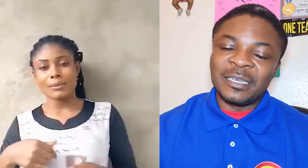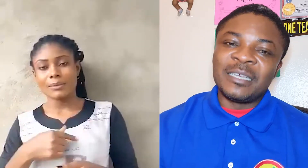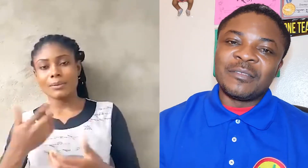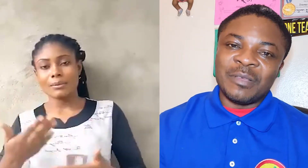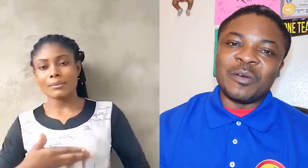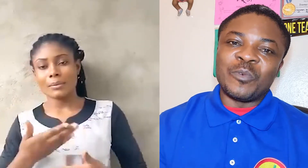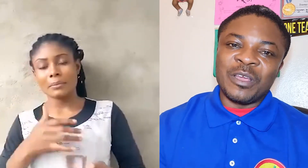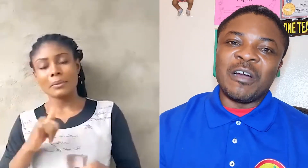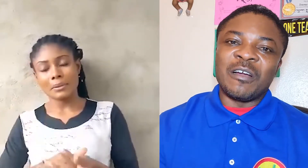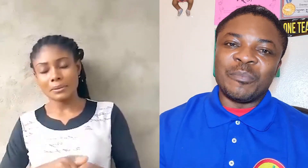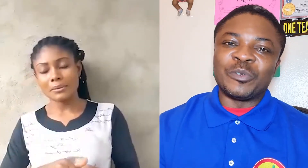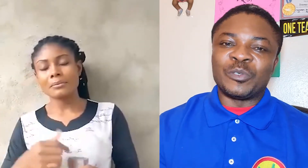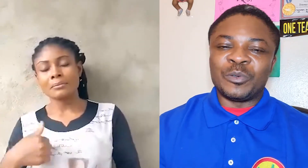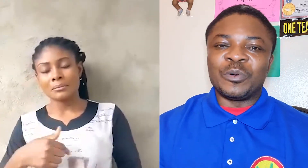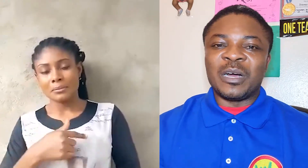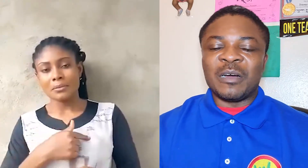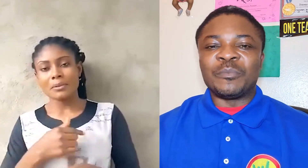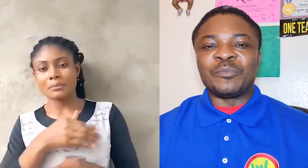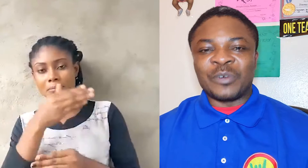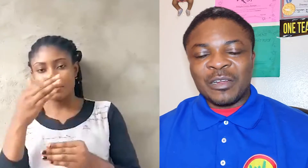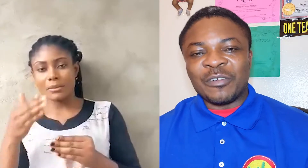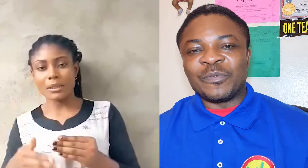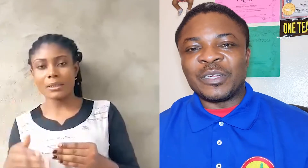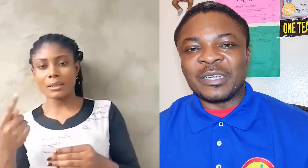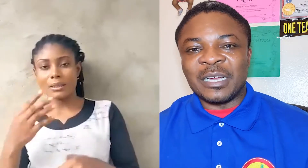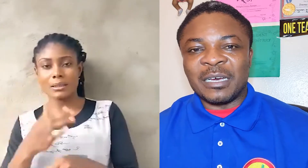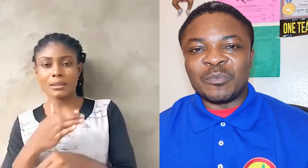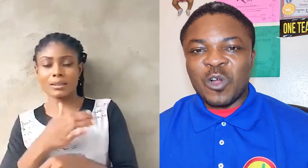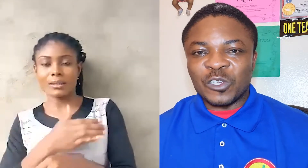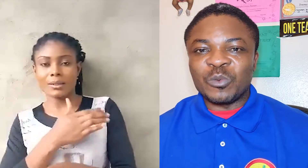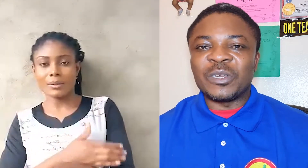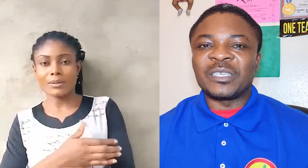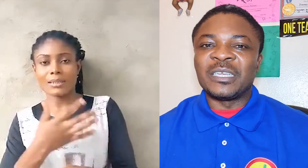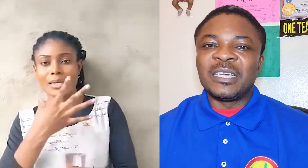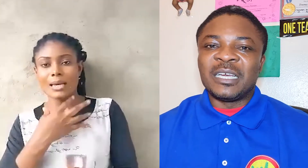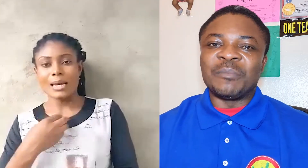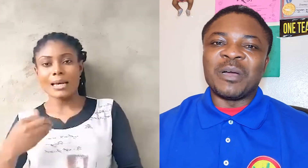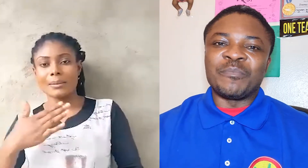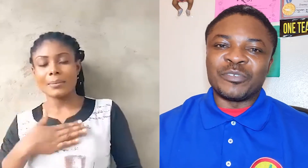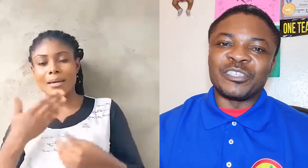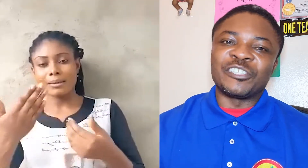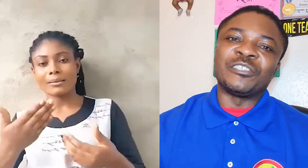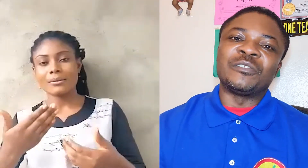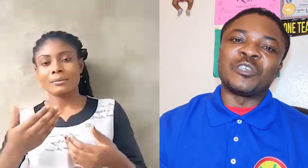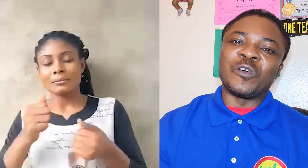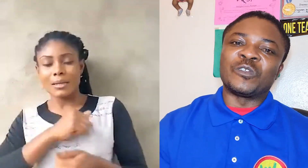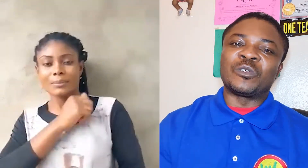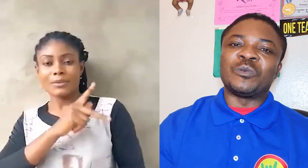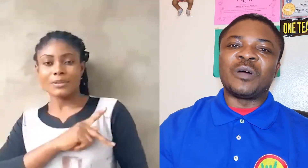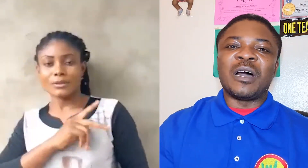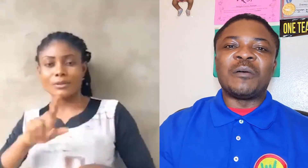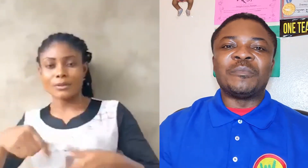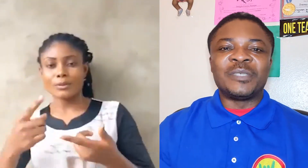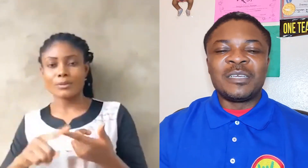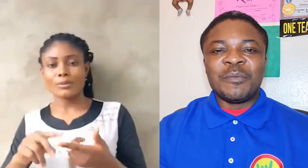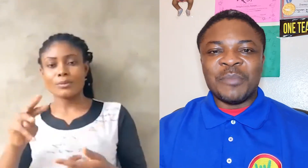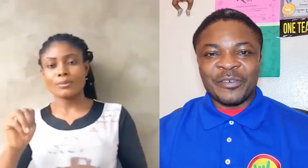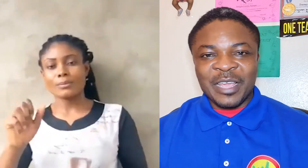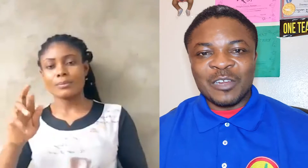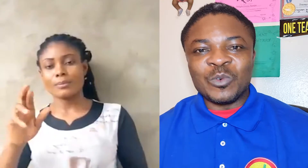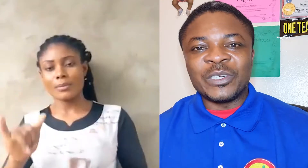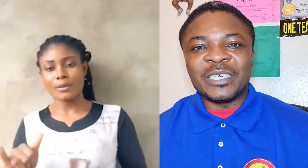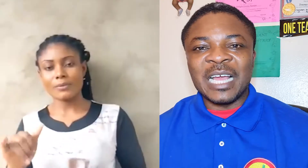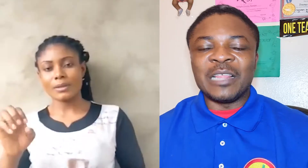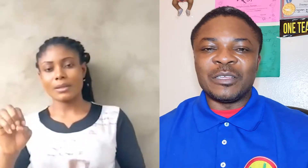glad that we are able to round up the courseworks, and my appreciation goes to